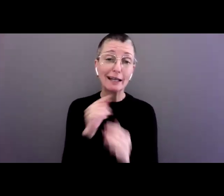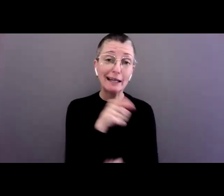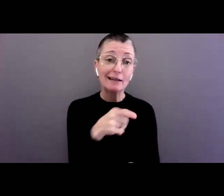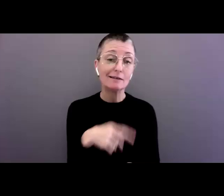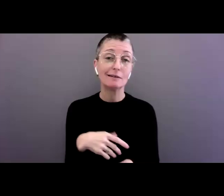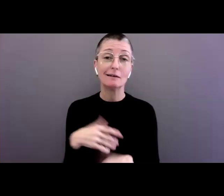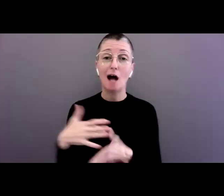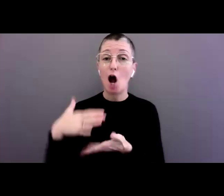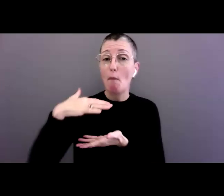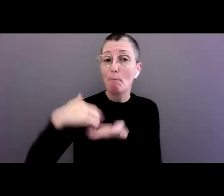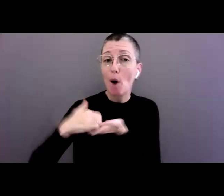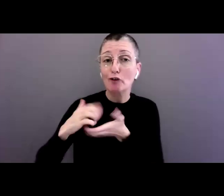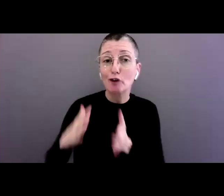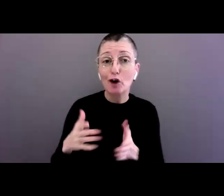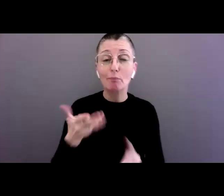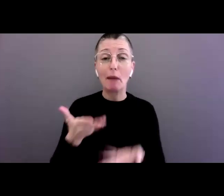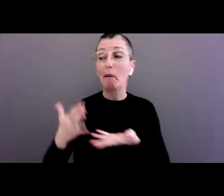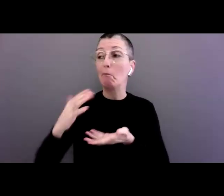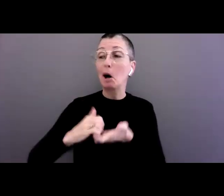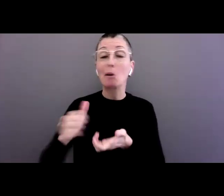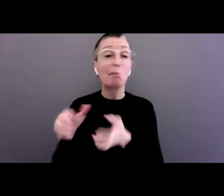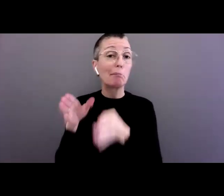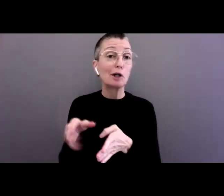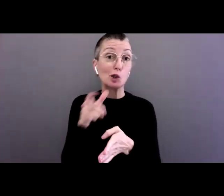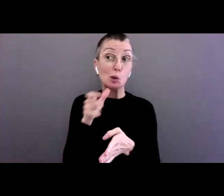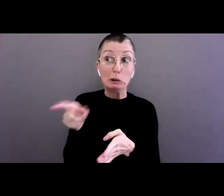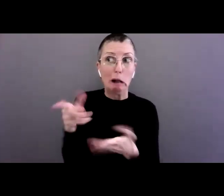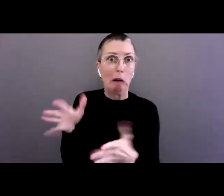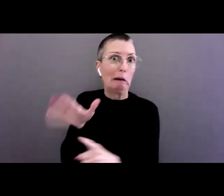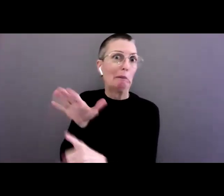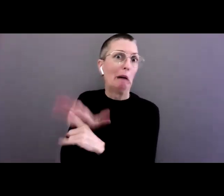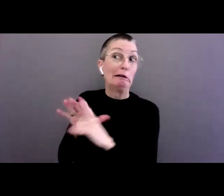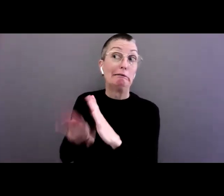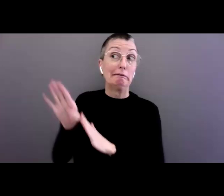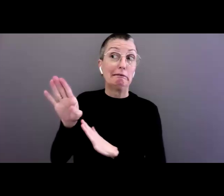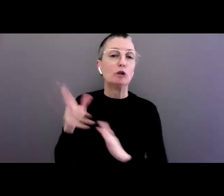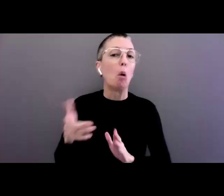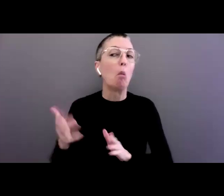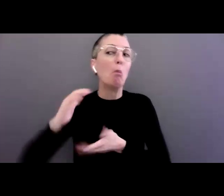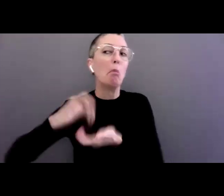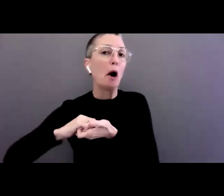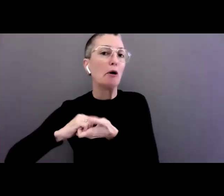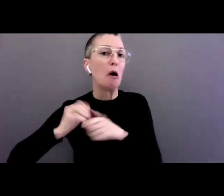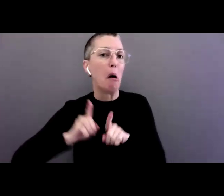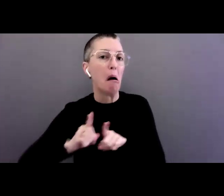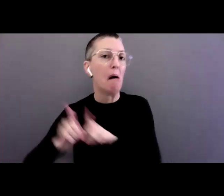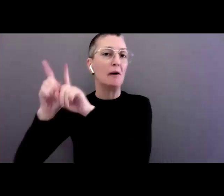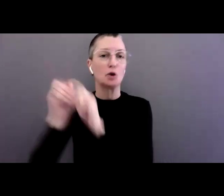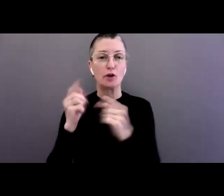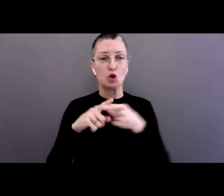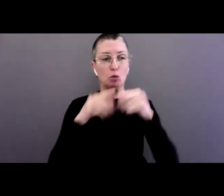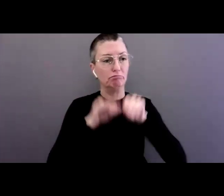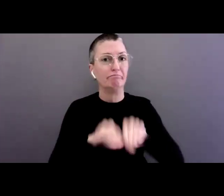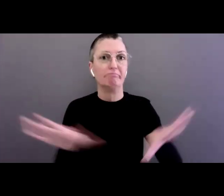partners. Sometimes people will just partner with someone that's bigger than them, and that's the way that they'll scale to the masses. So there's several different ways that once